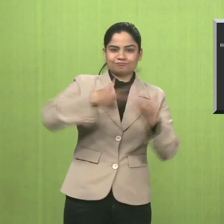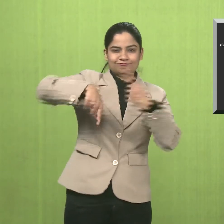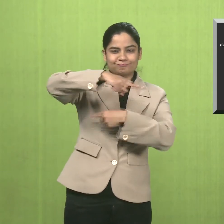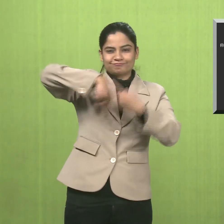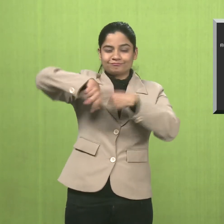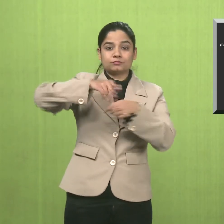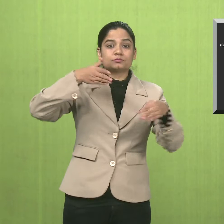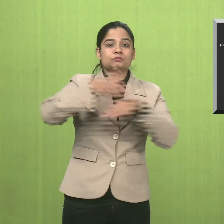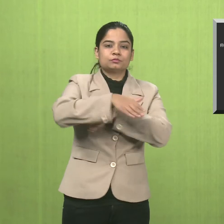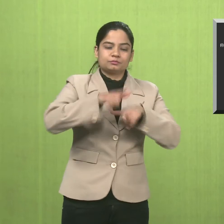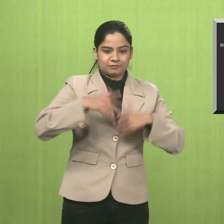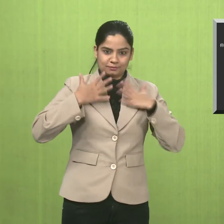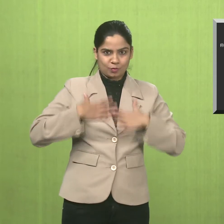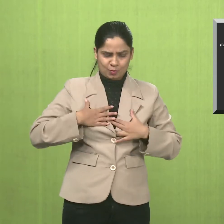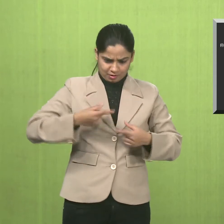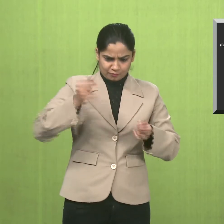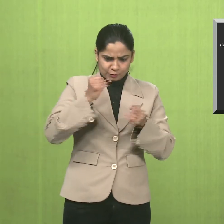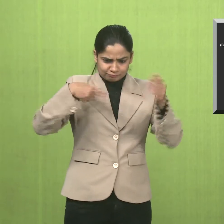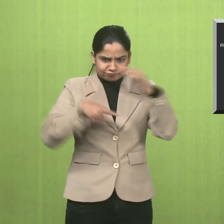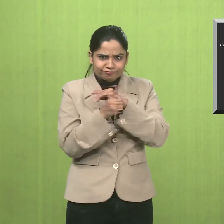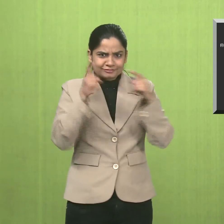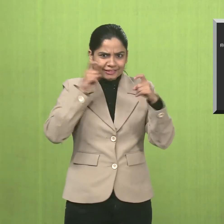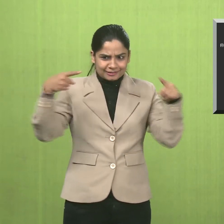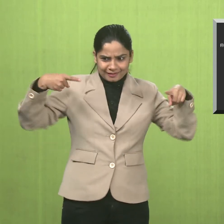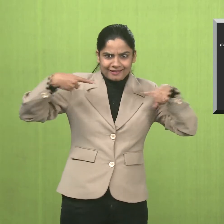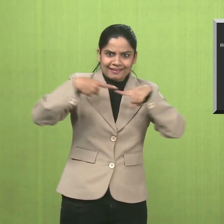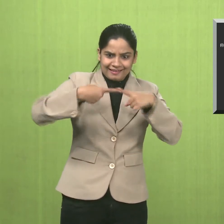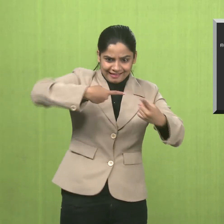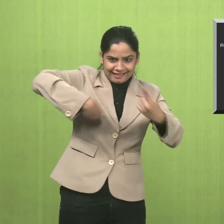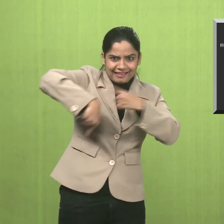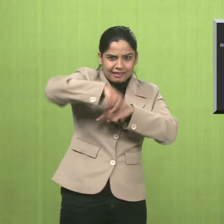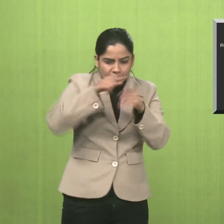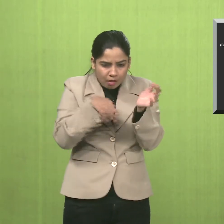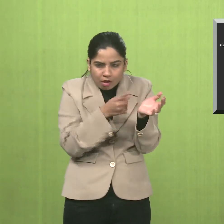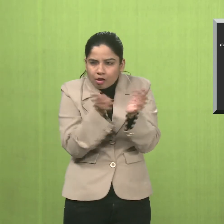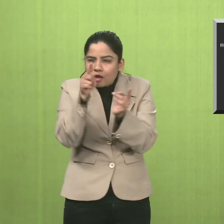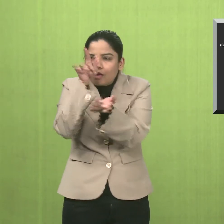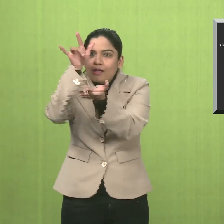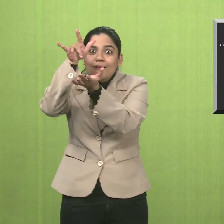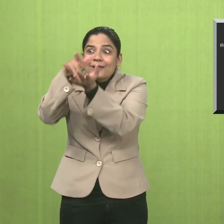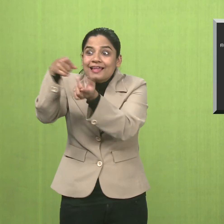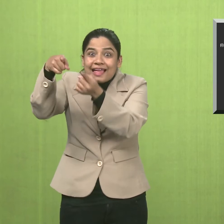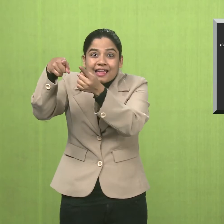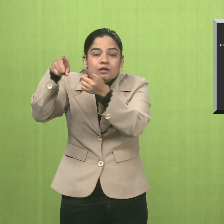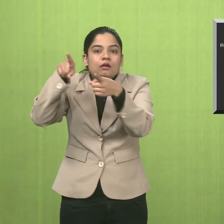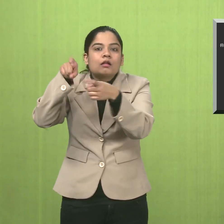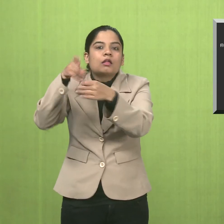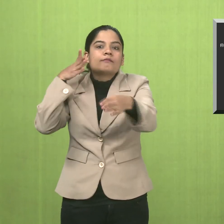disease. It could happen from some reproductive parts. It can get